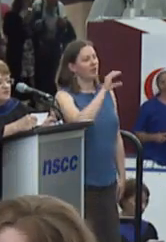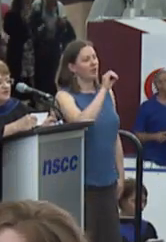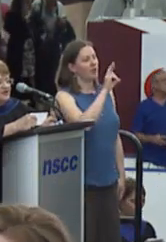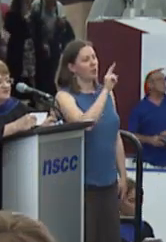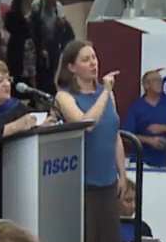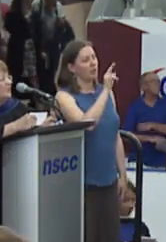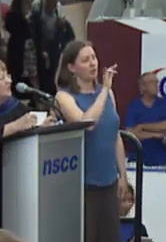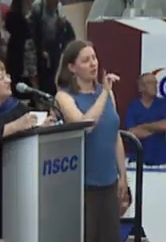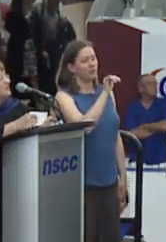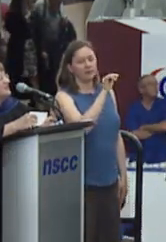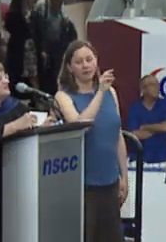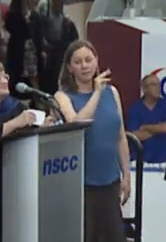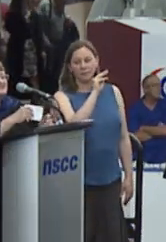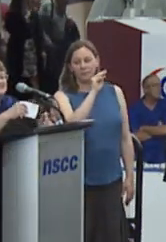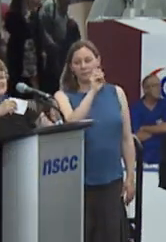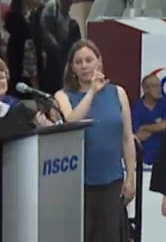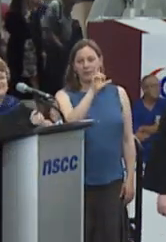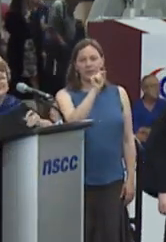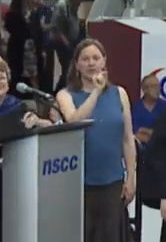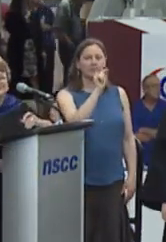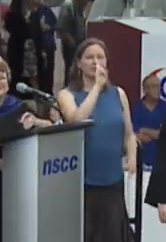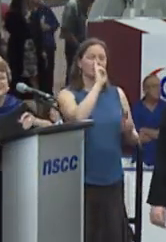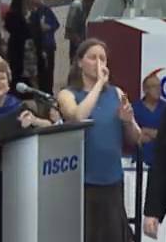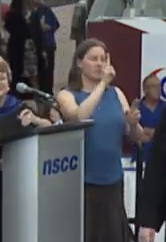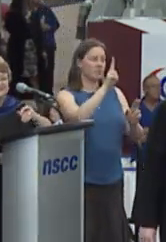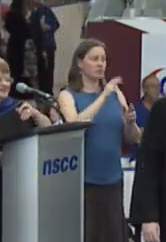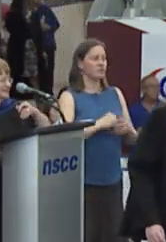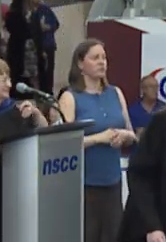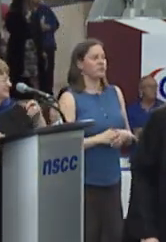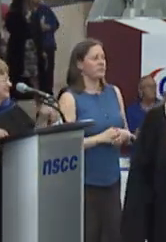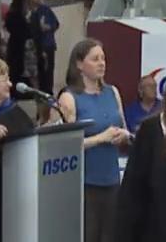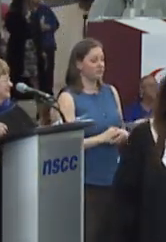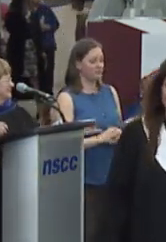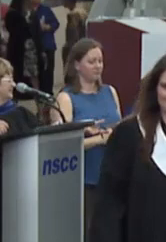Courtney Marriott with honors.